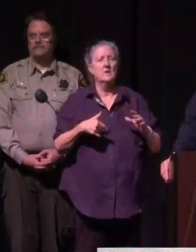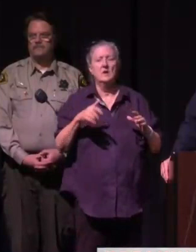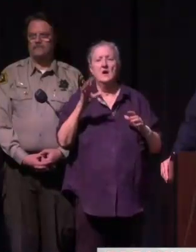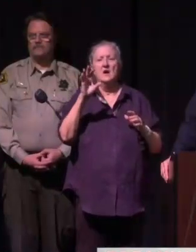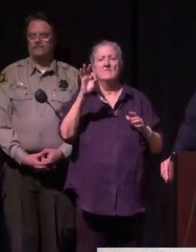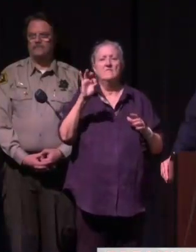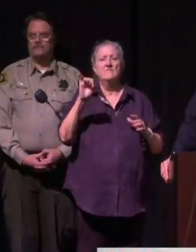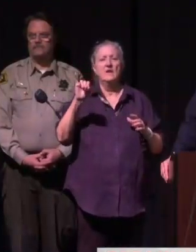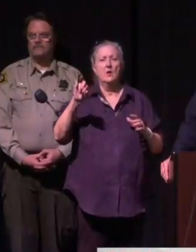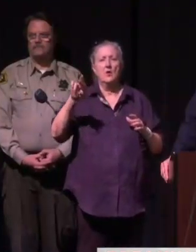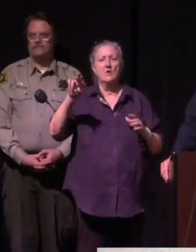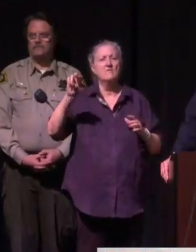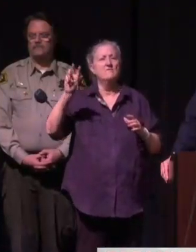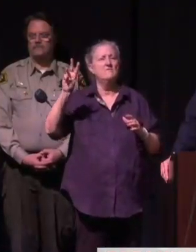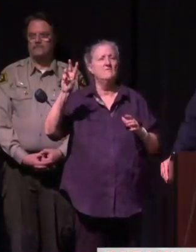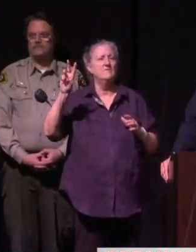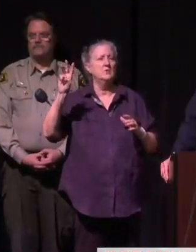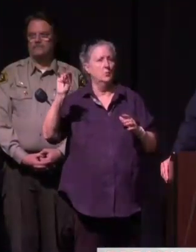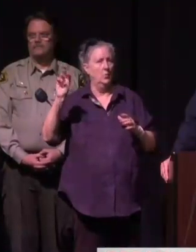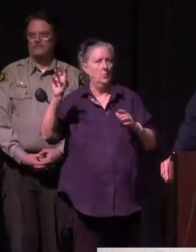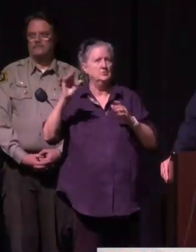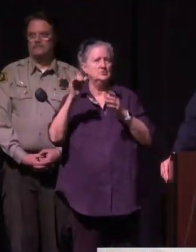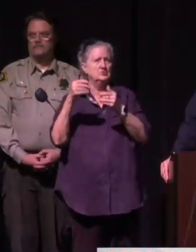Center. This is the first fire where